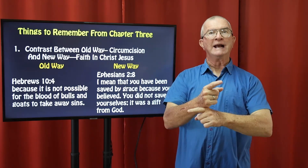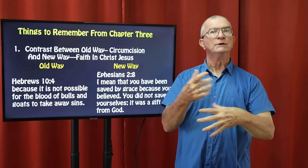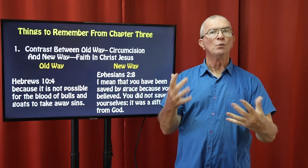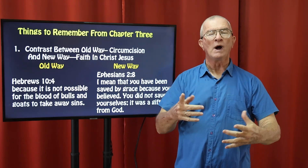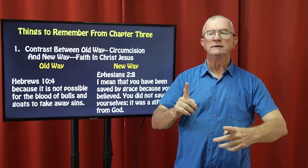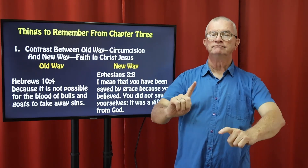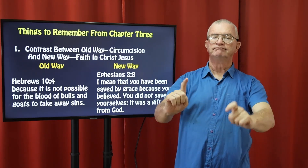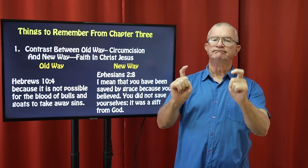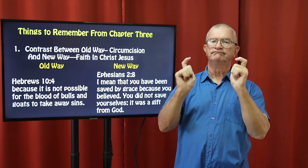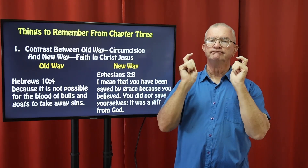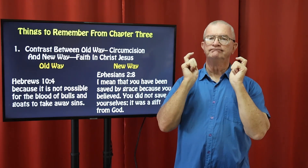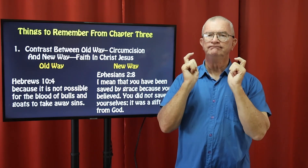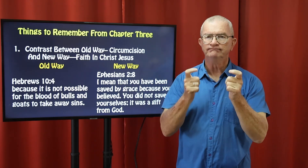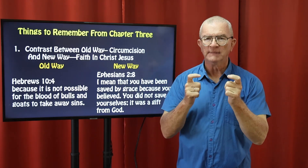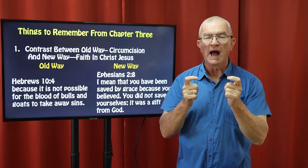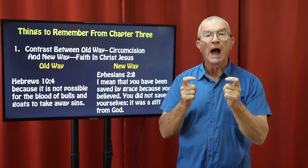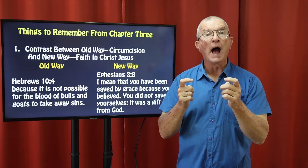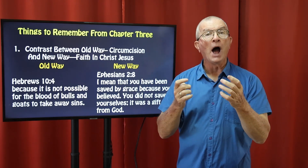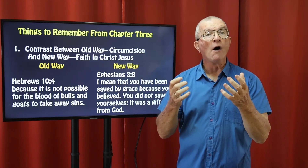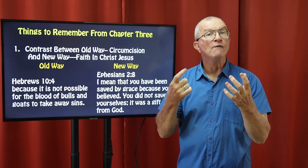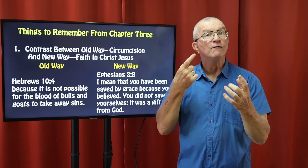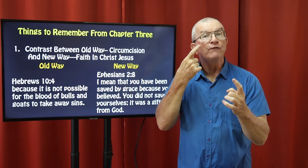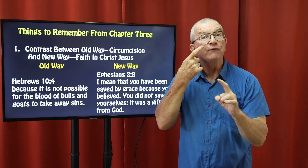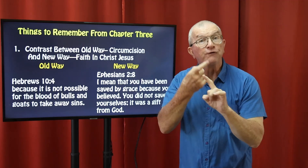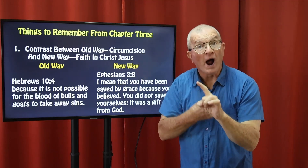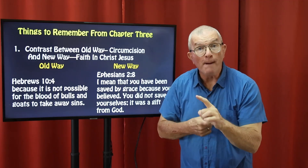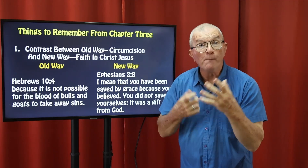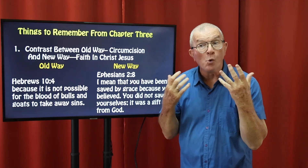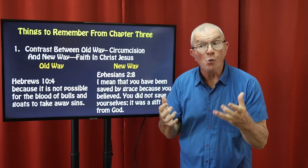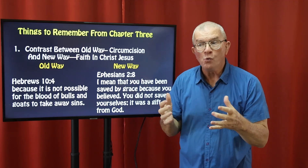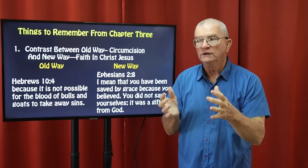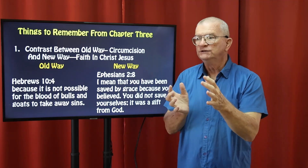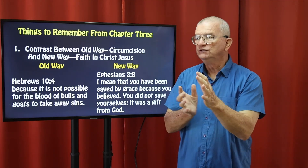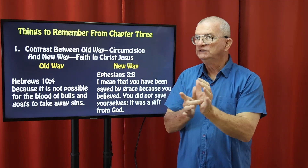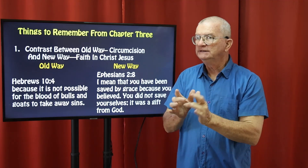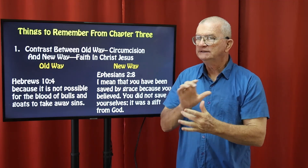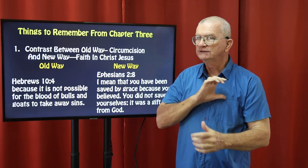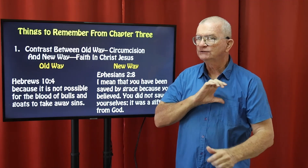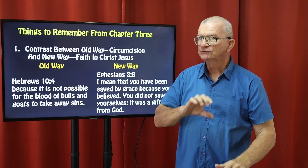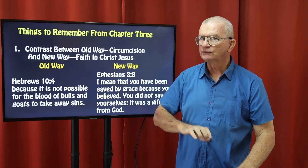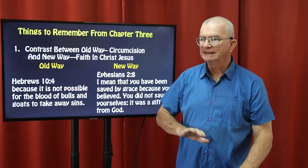We become right is a gift from Jesus Christ.